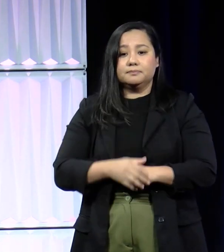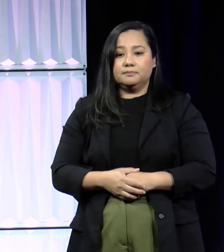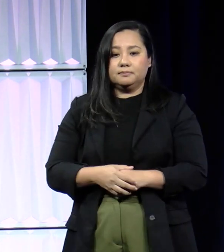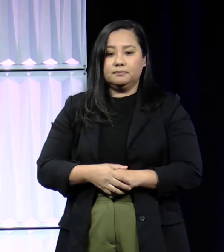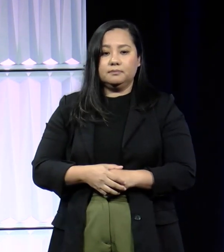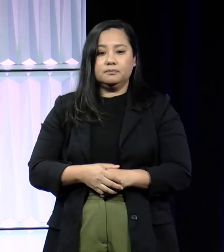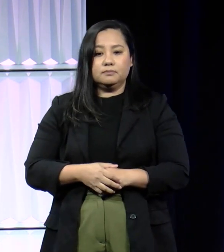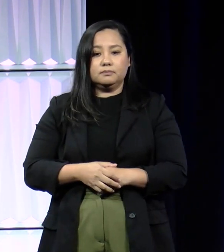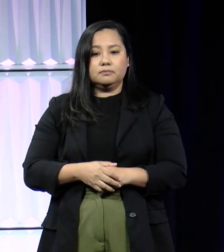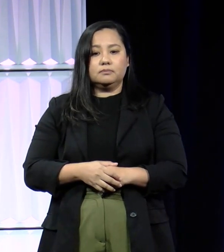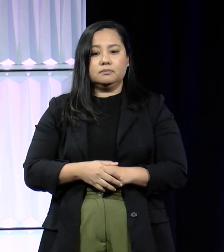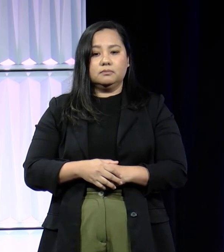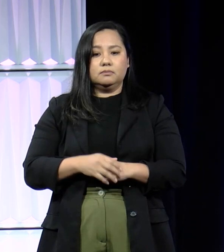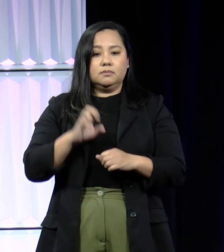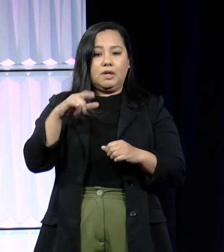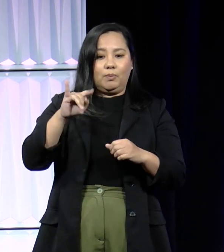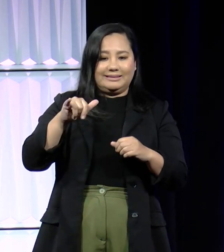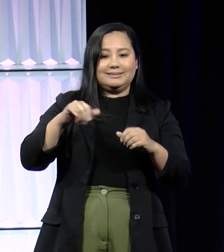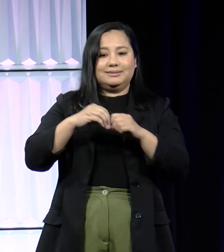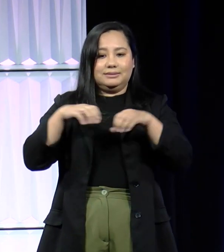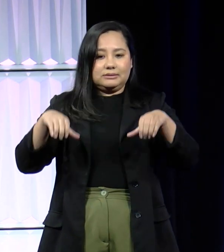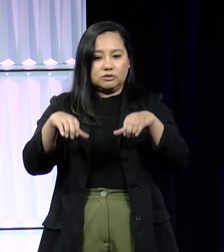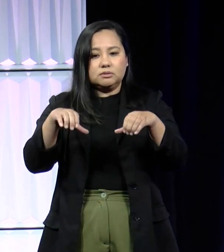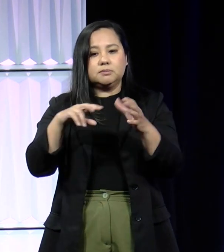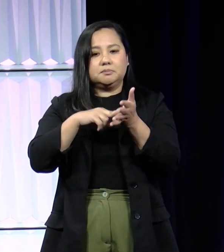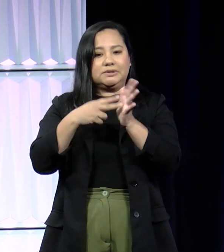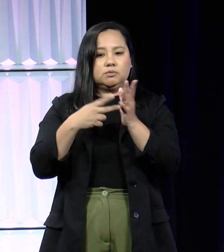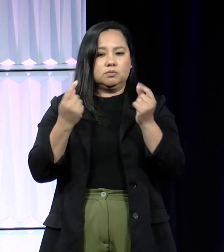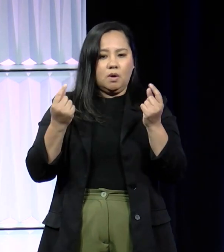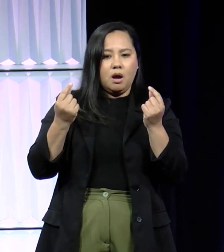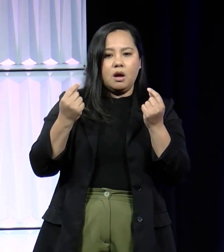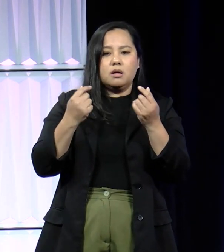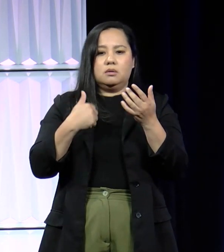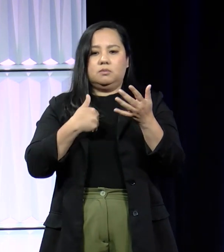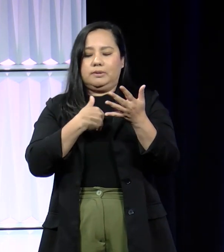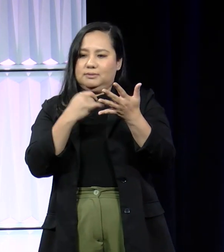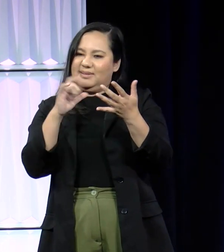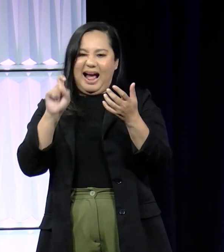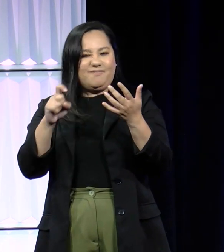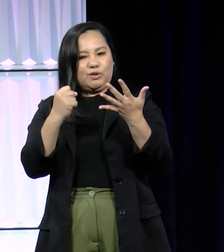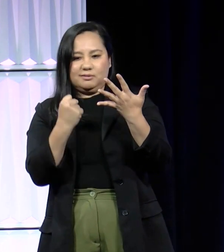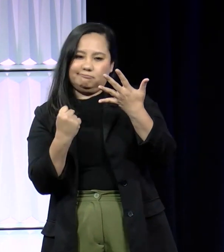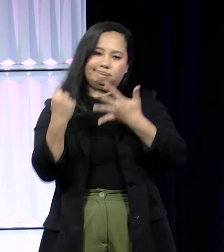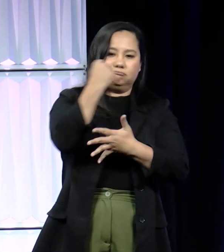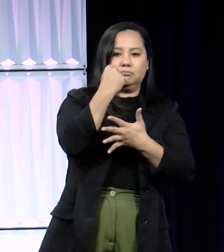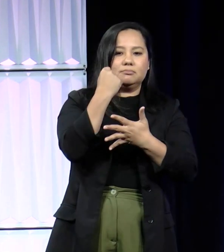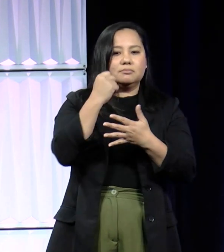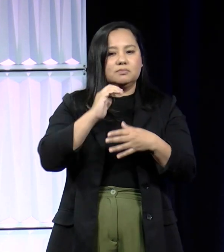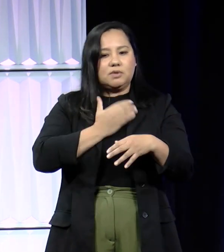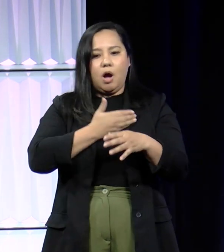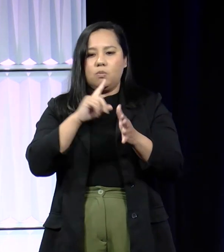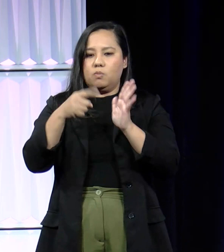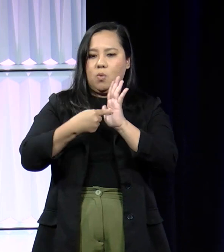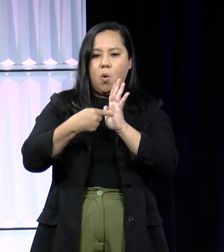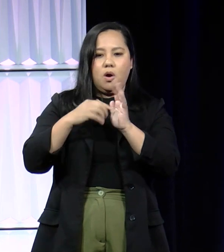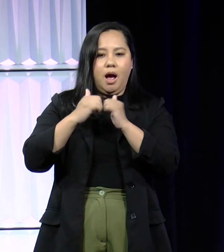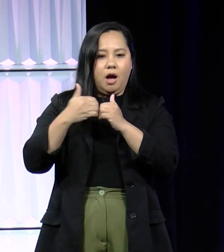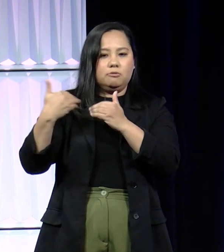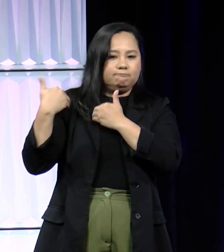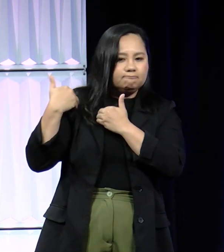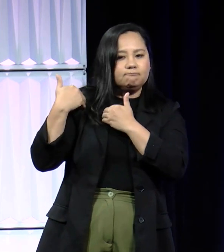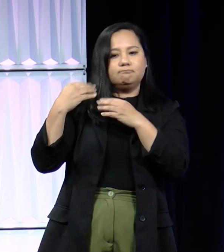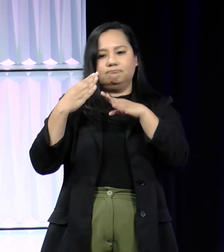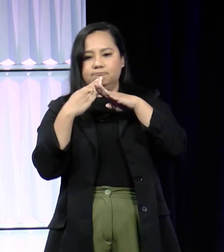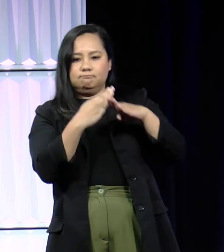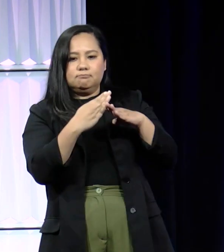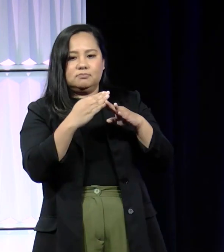reprioritizing the role that we have historically played in preventing and ending sexual violence, and stepping back